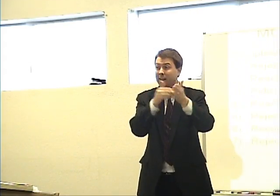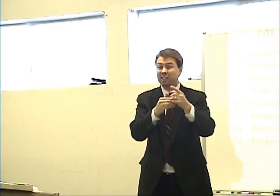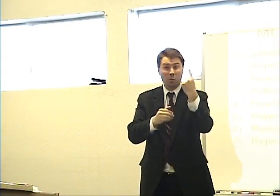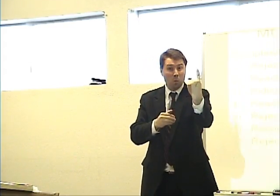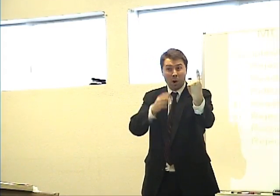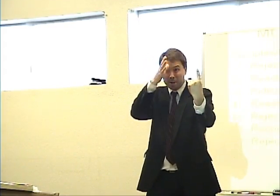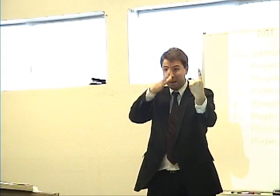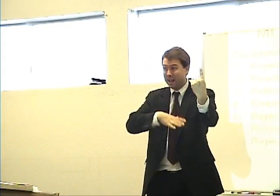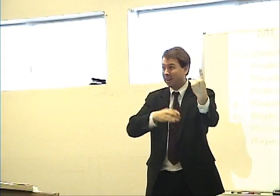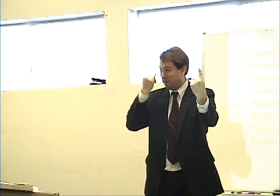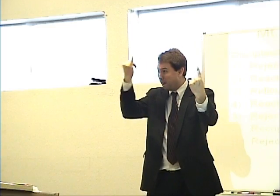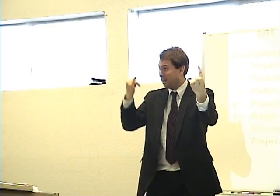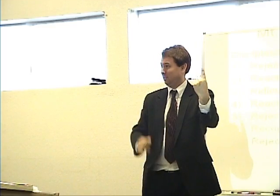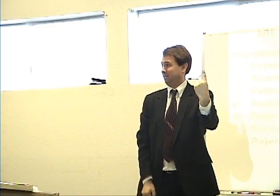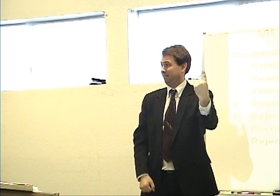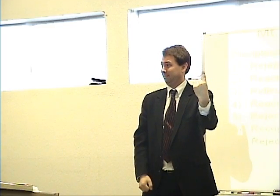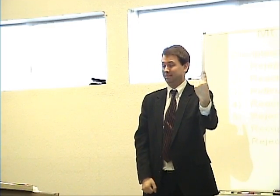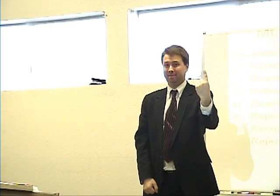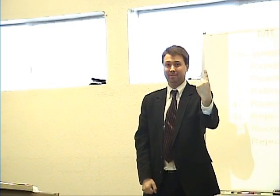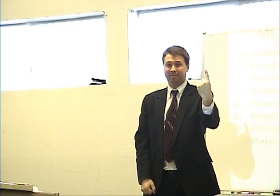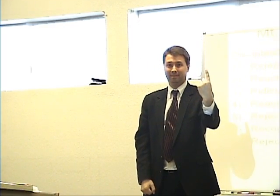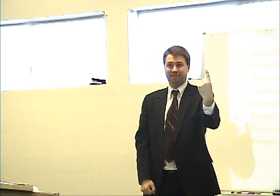against one man. Imagine.